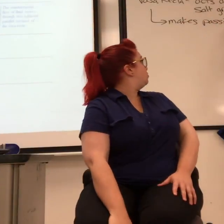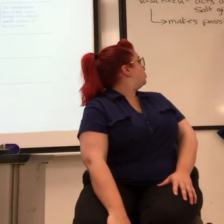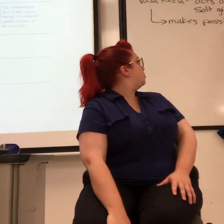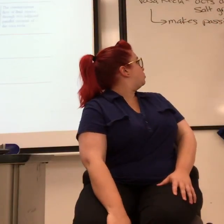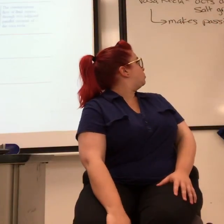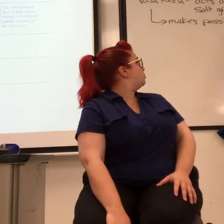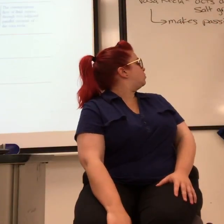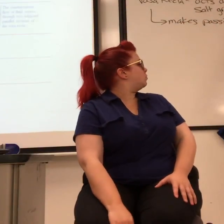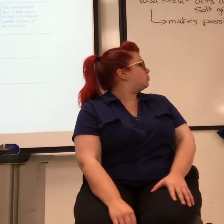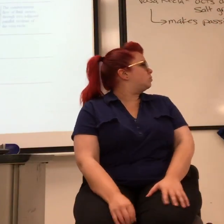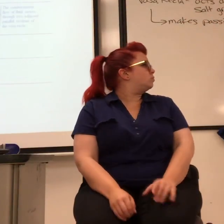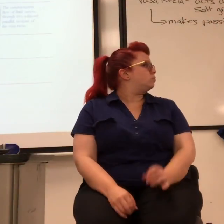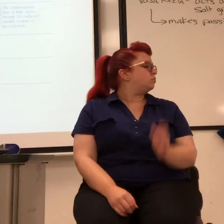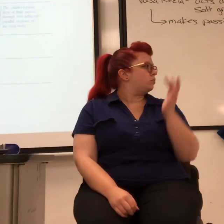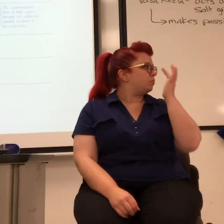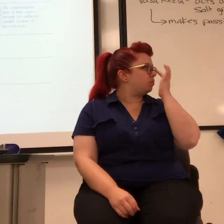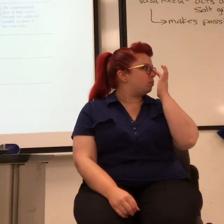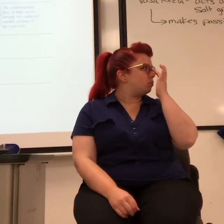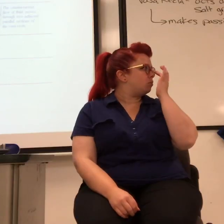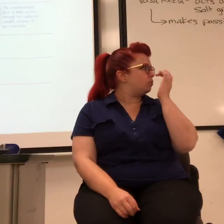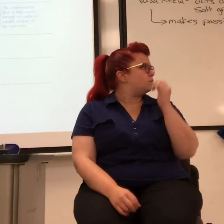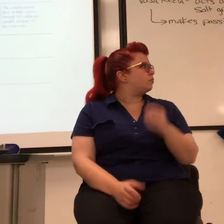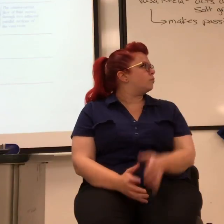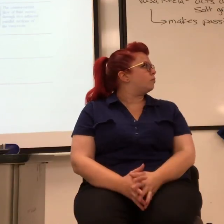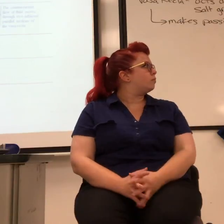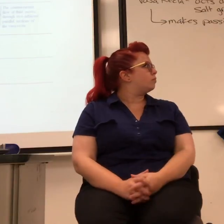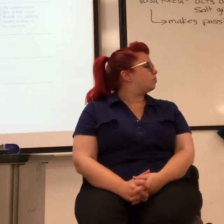passive exchanges